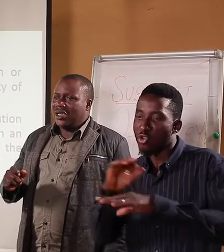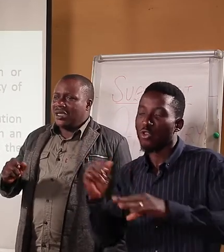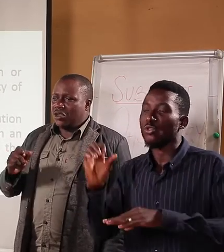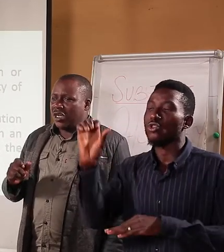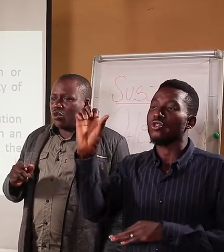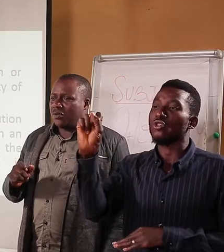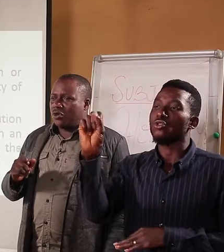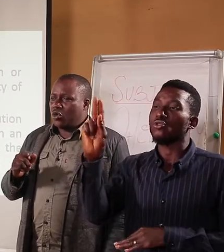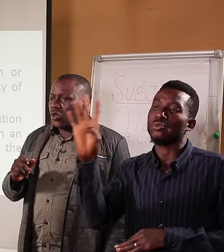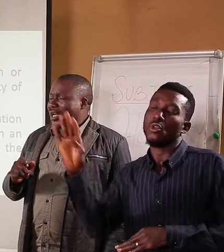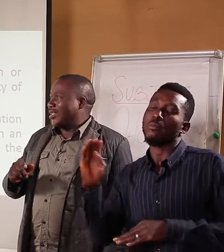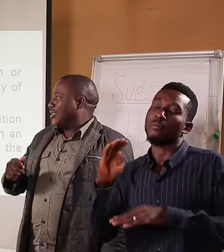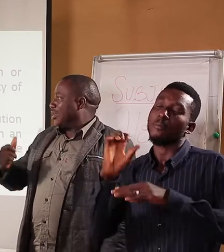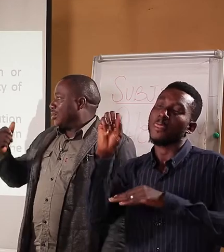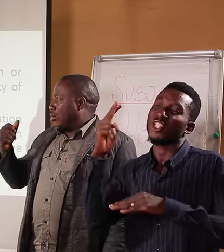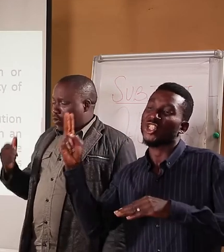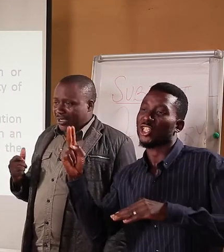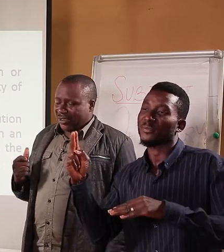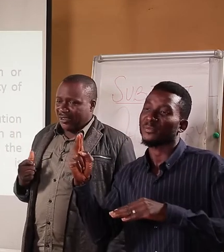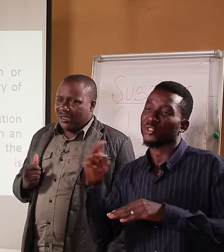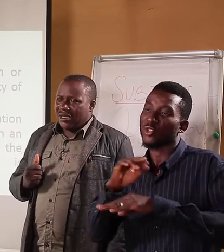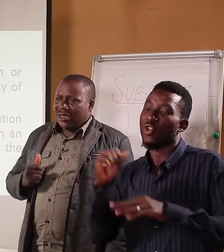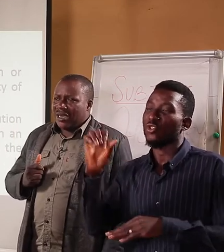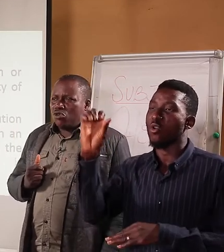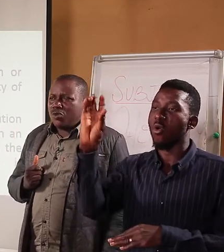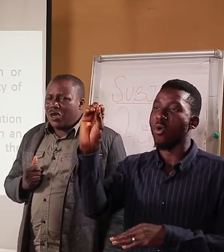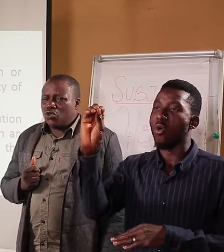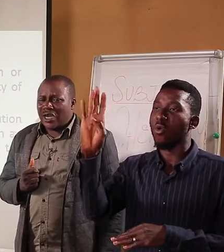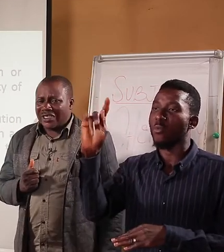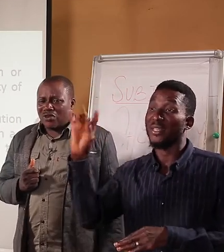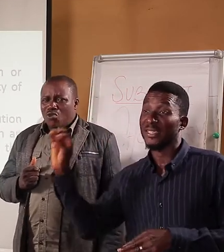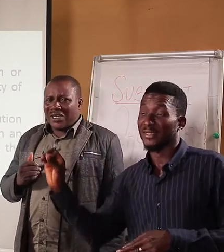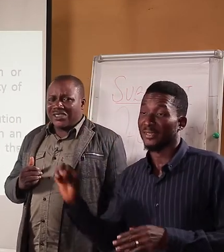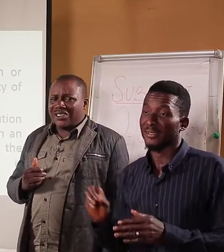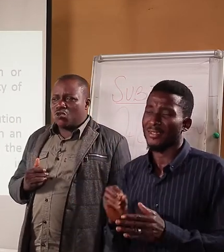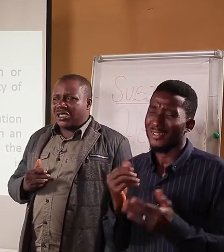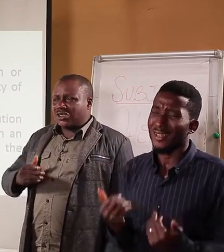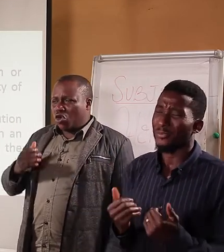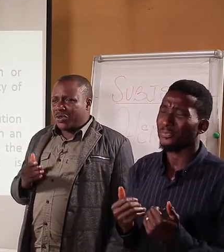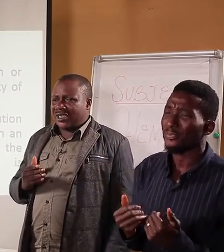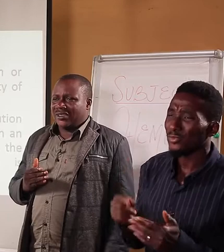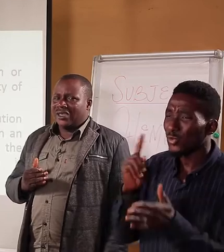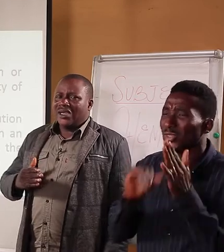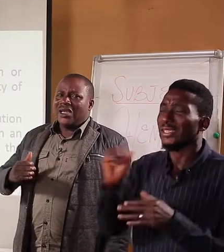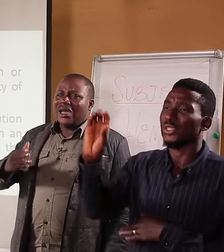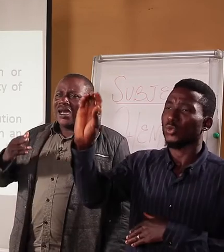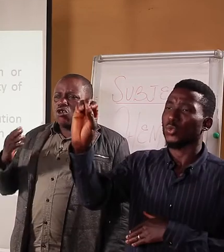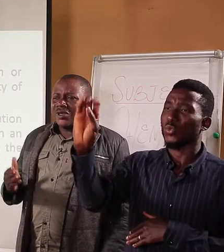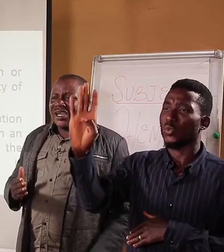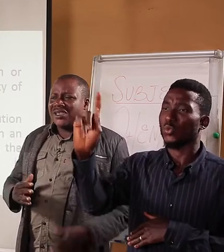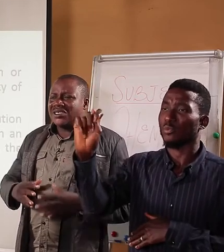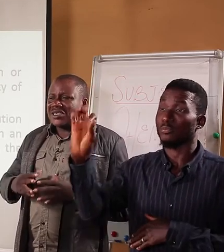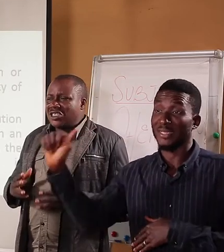subshells, in other words, known as orbitals. Now you may want to ask, what is this word orbital?